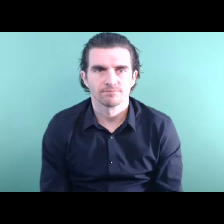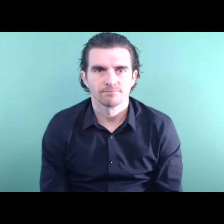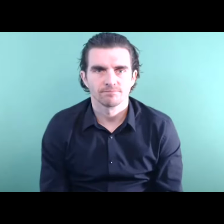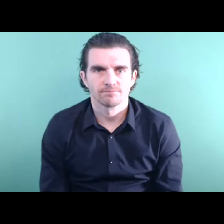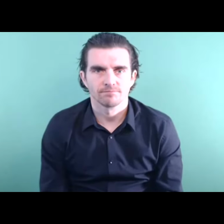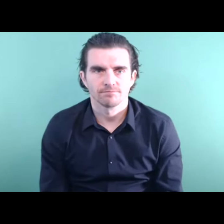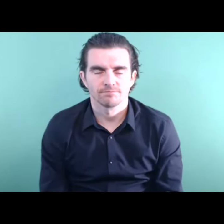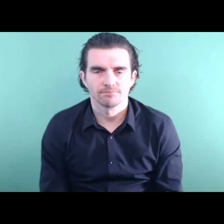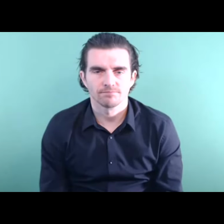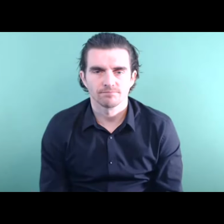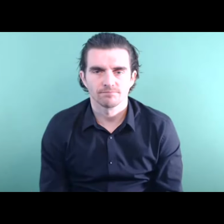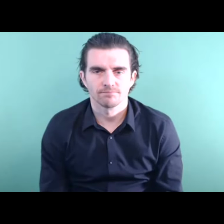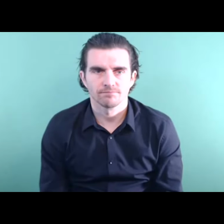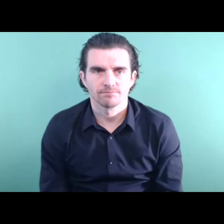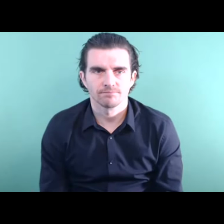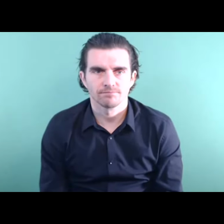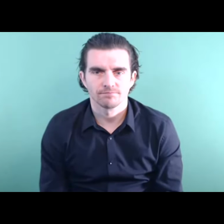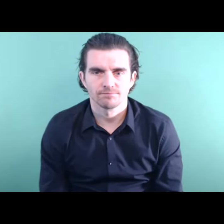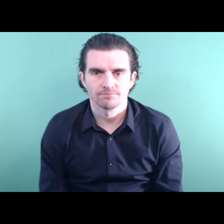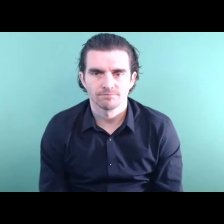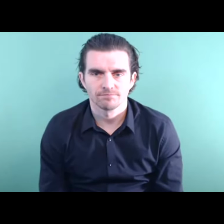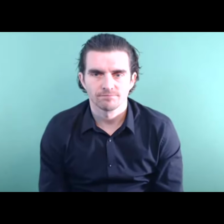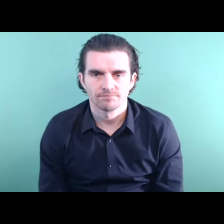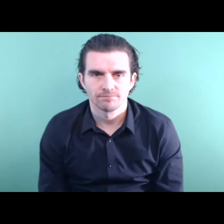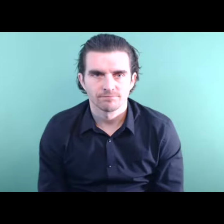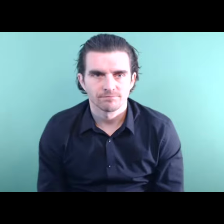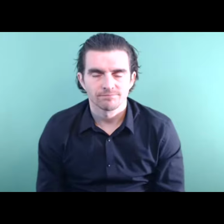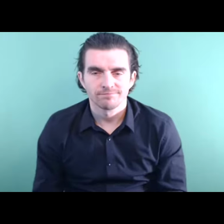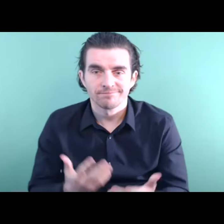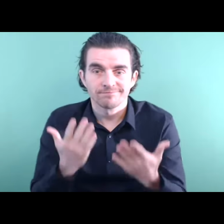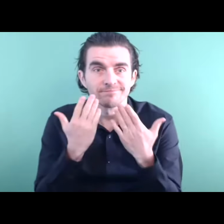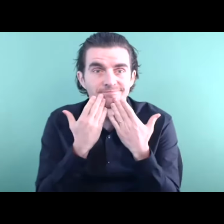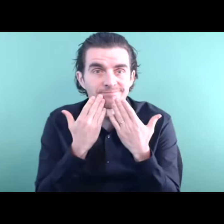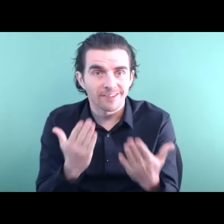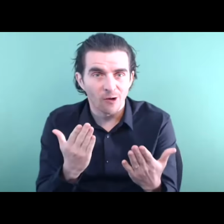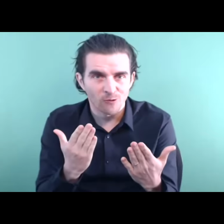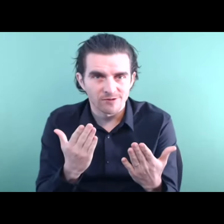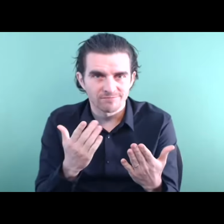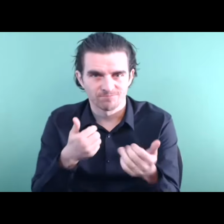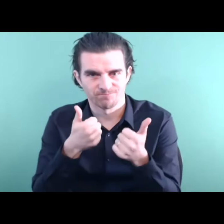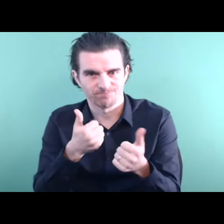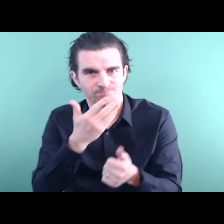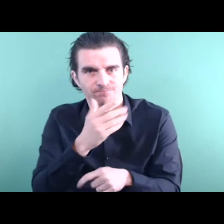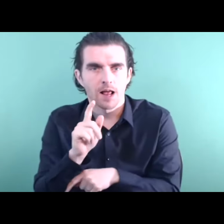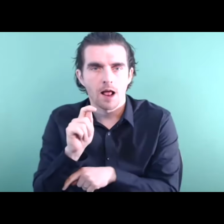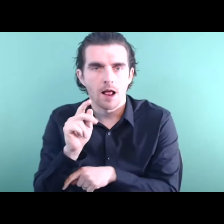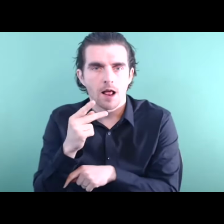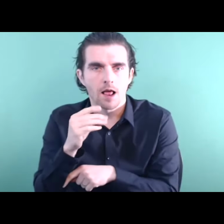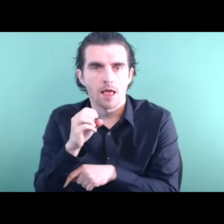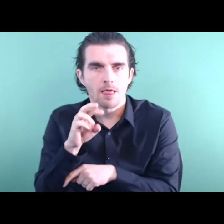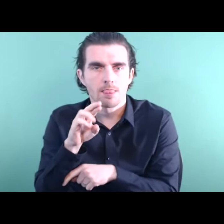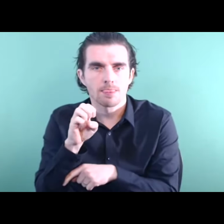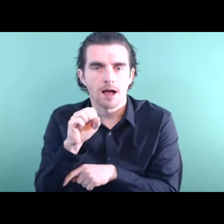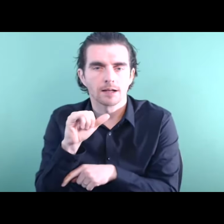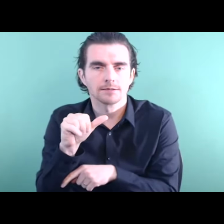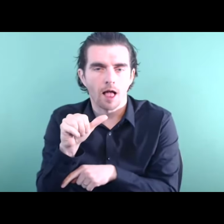Thank you. That's great, Theresia. And really interesting to hear, I think, your experience of being on both sides of